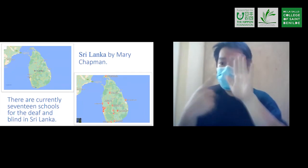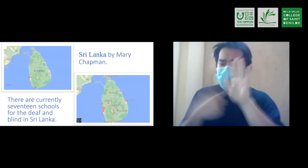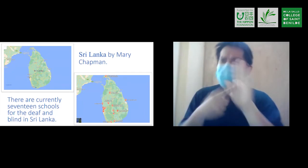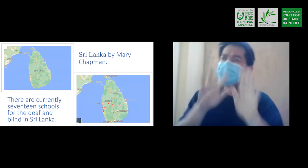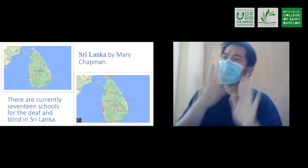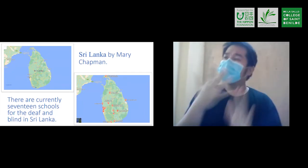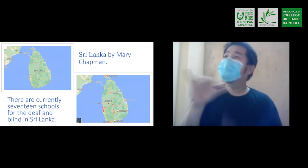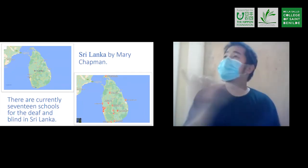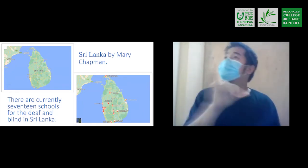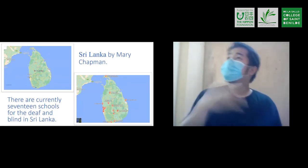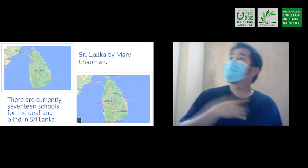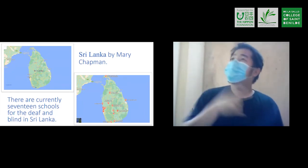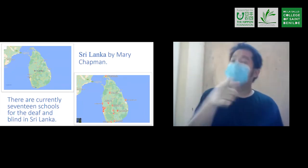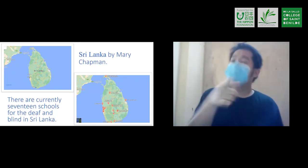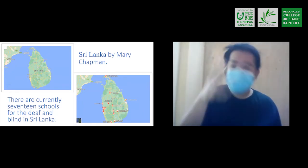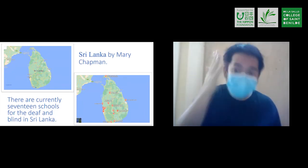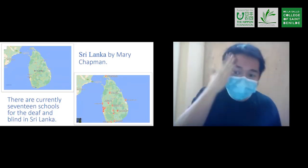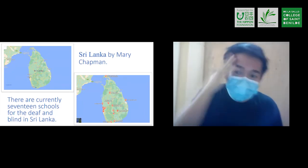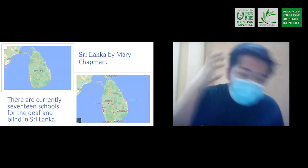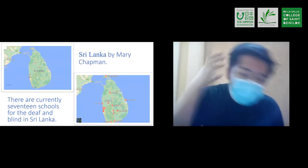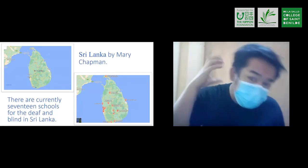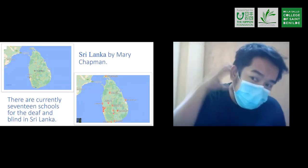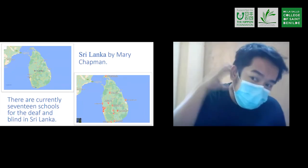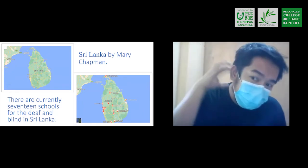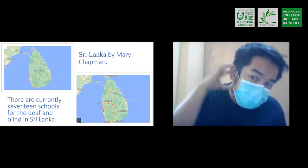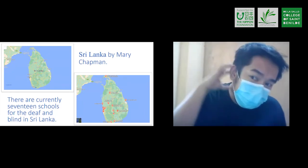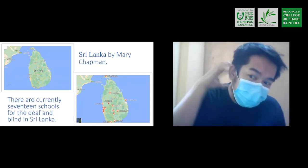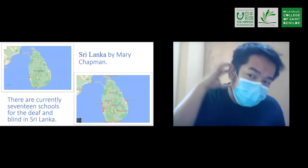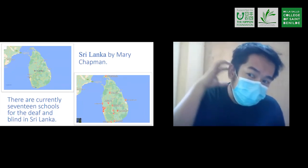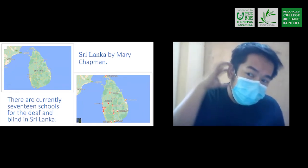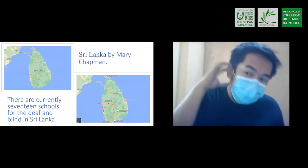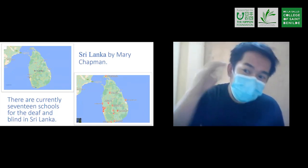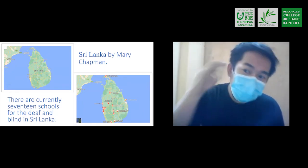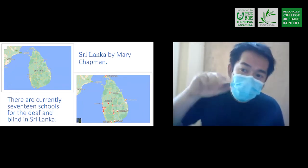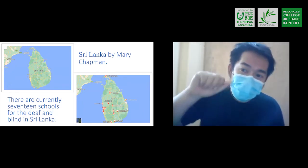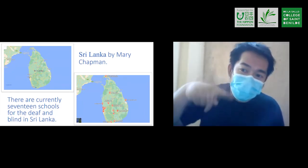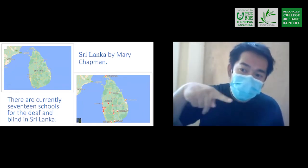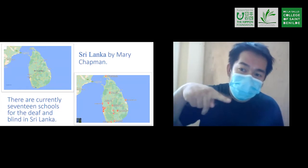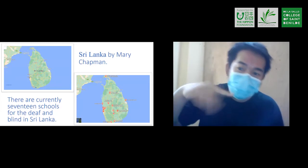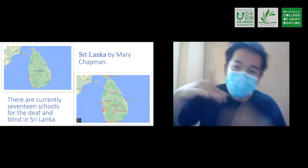in Sri Lanka, as you can see, there are 17 schools.